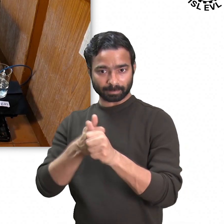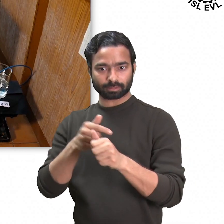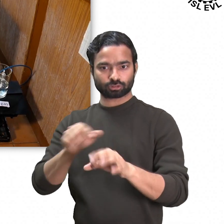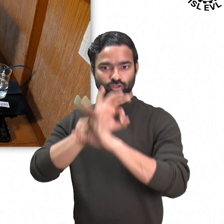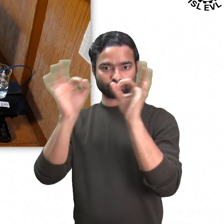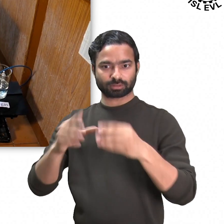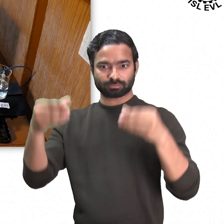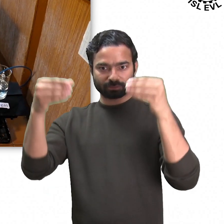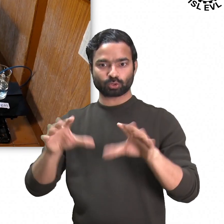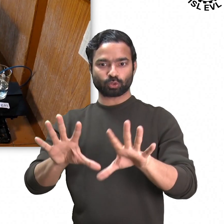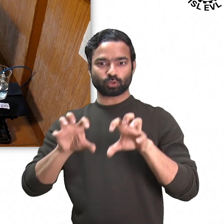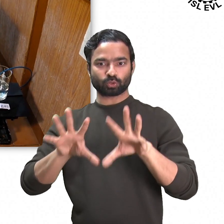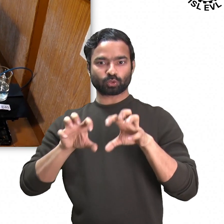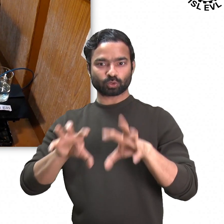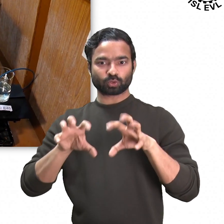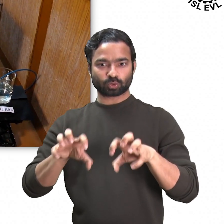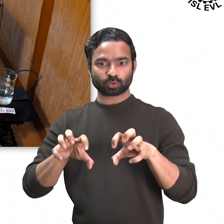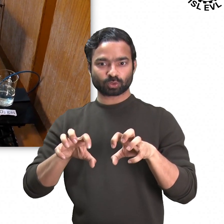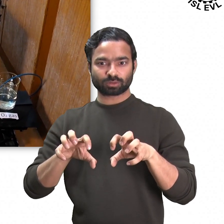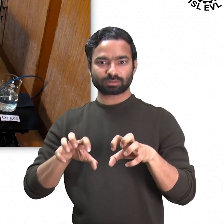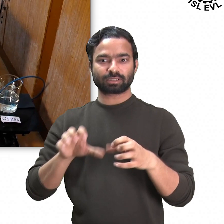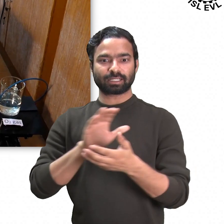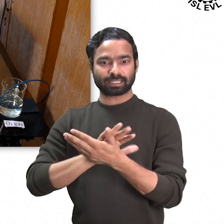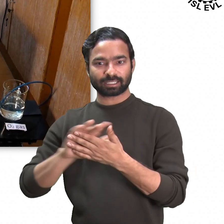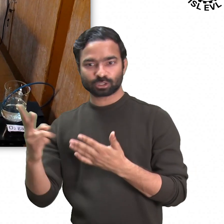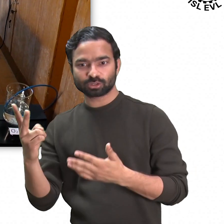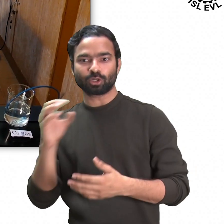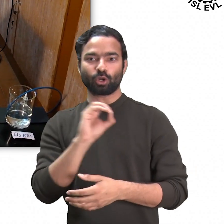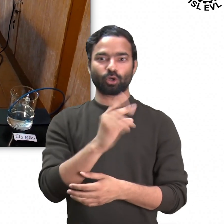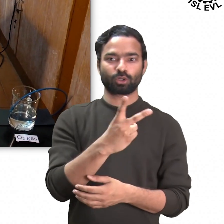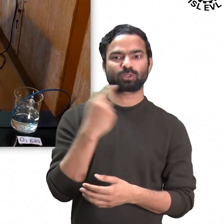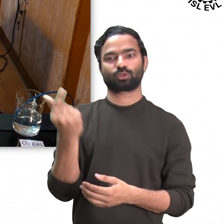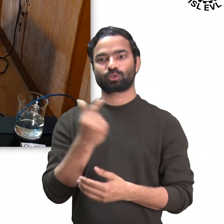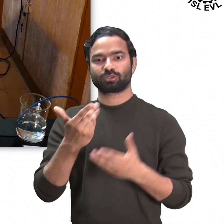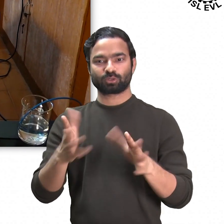the production of high volume of hydrogen and oxygen gases.